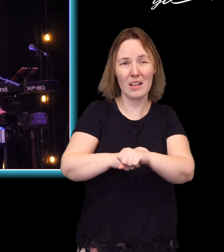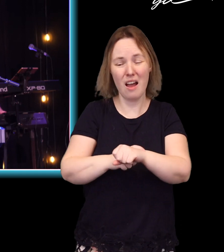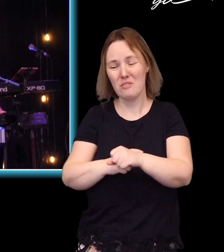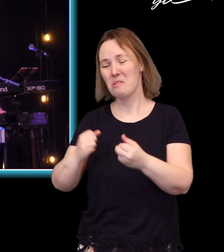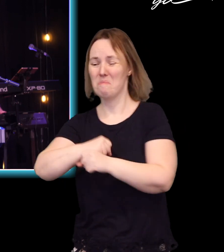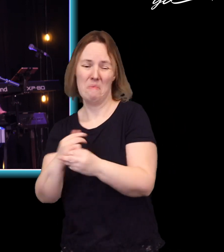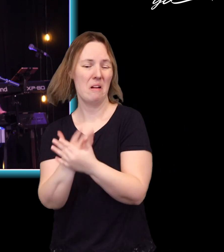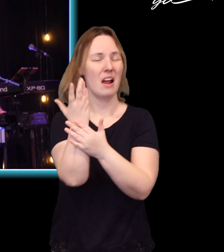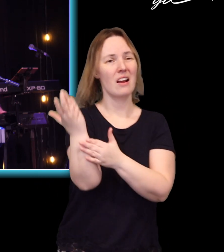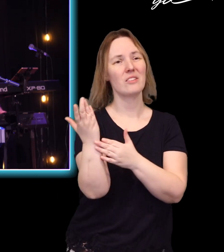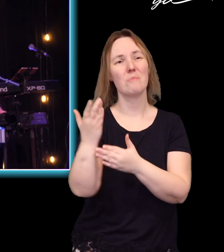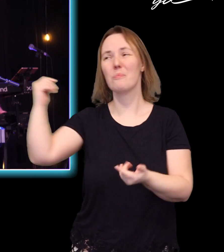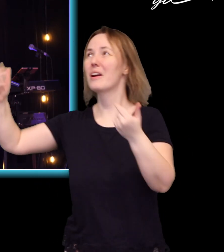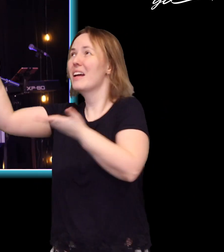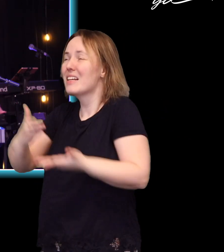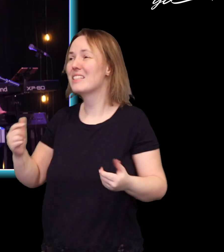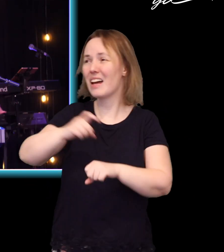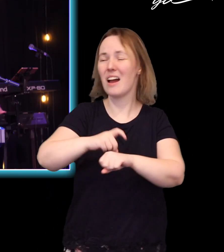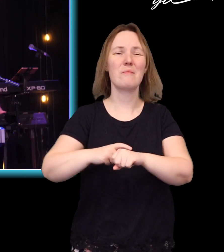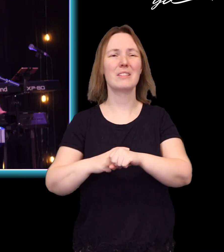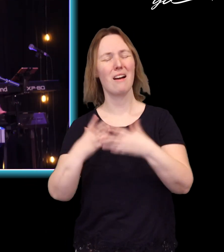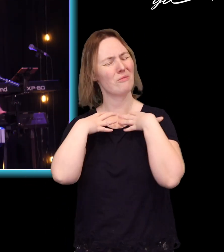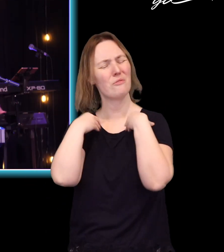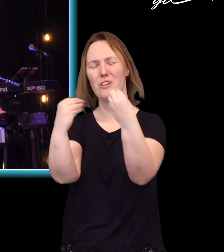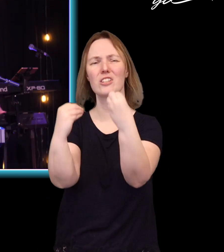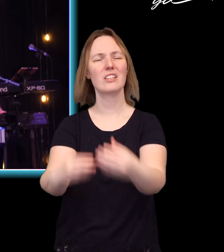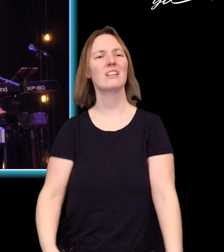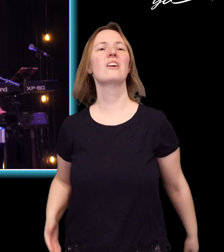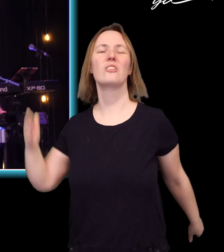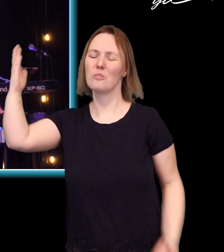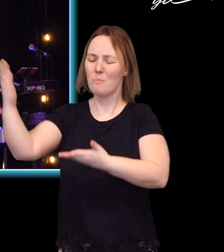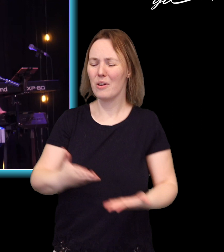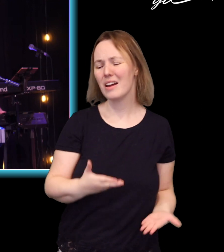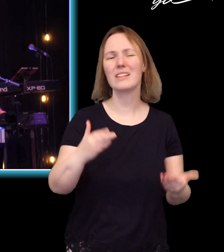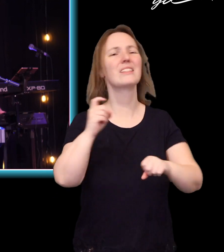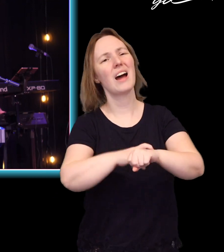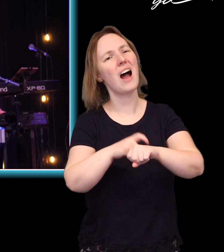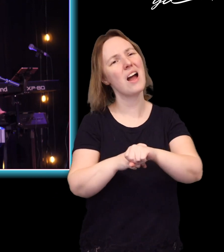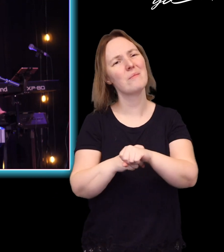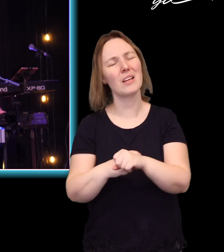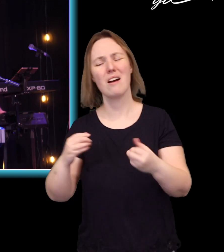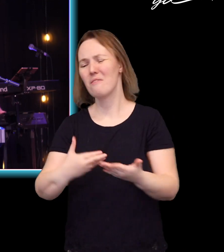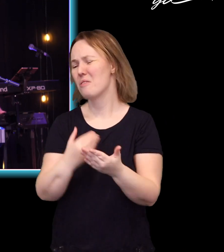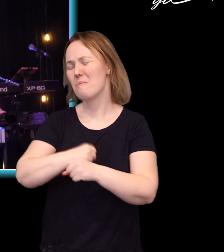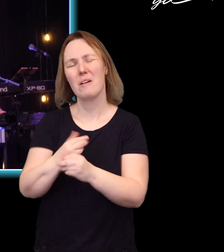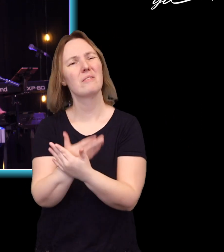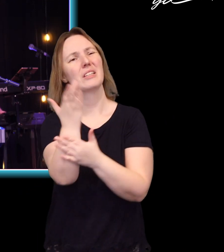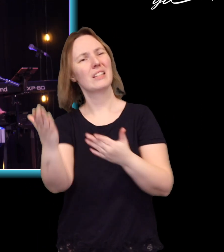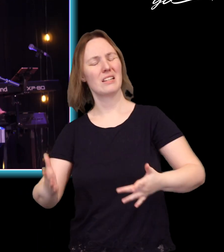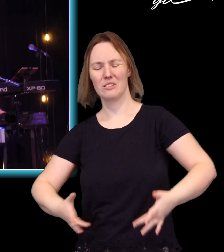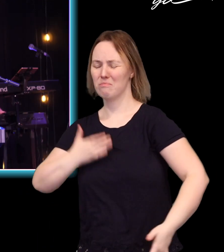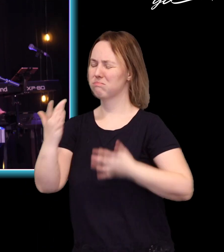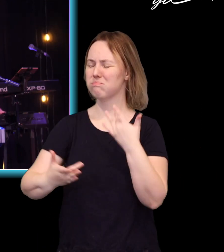tides of affection. You bring tides of affection. You bring tides of